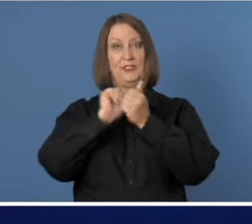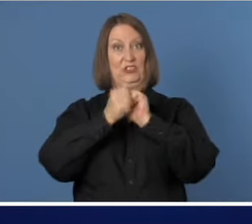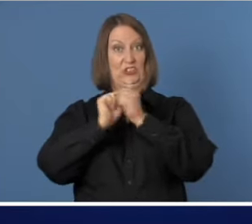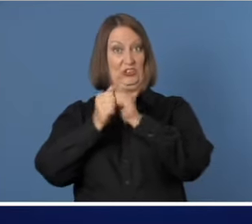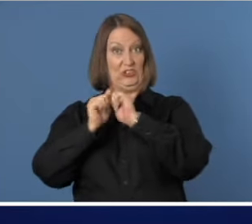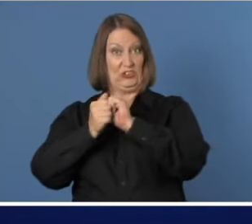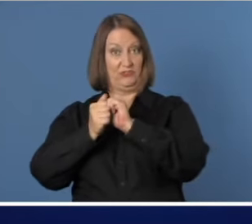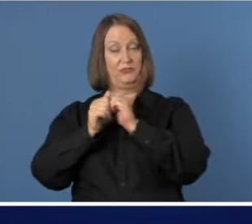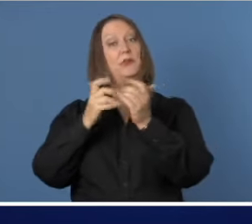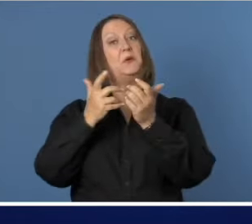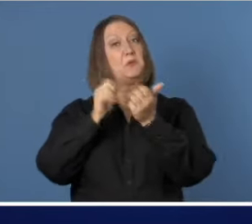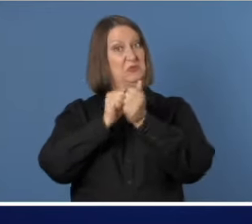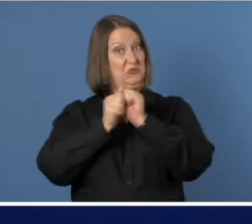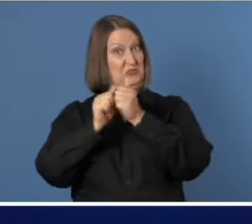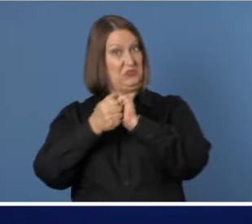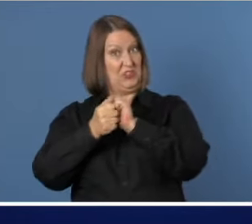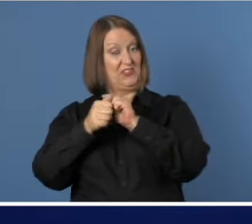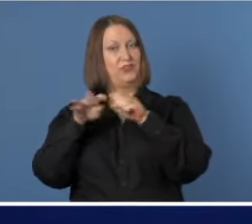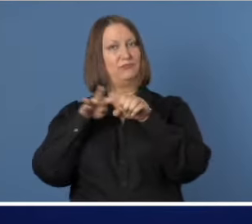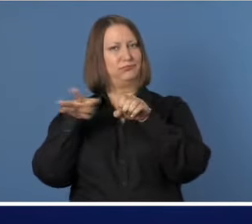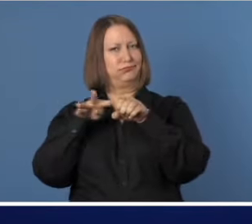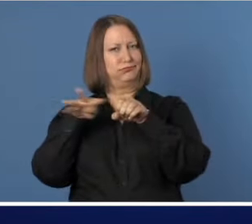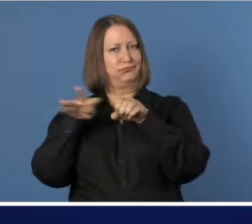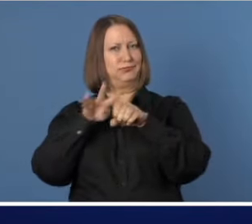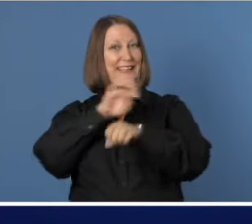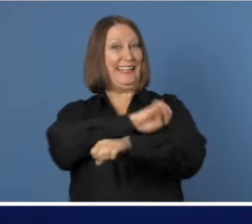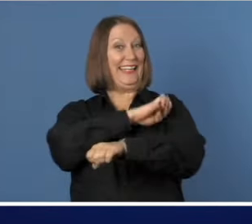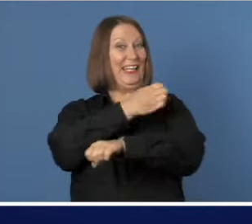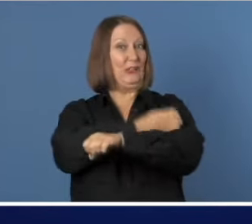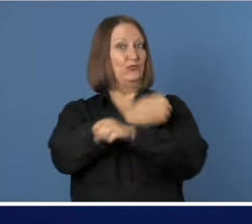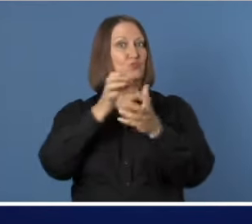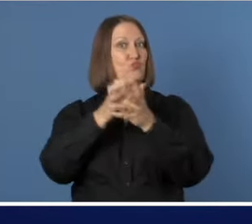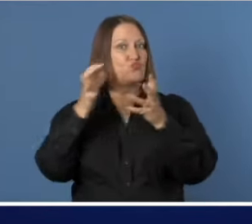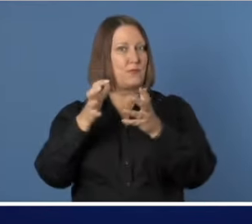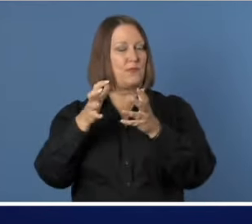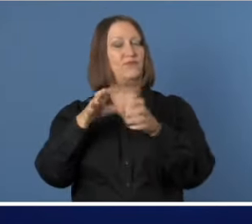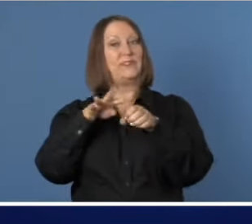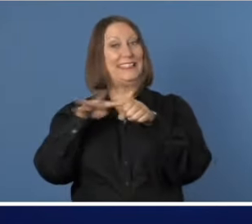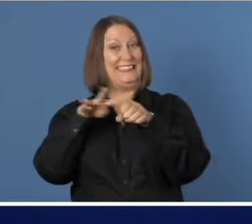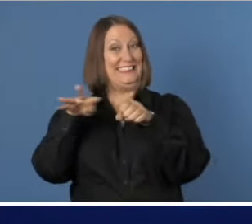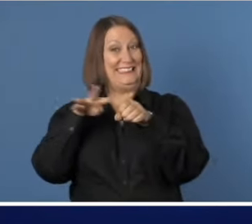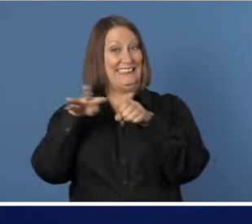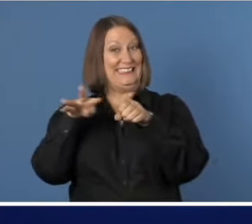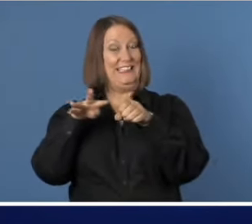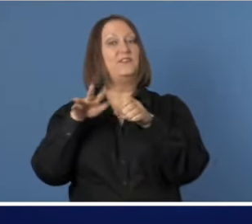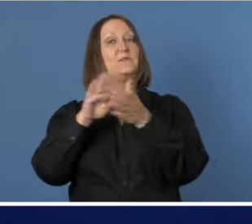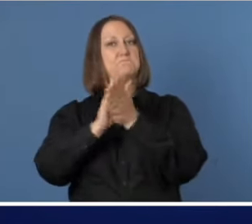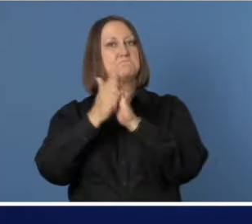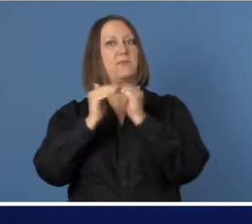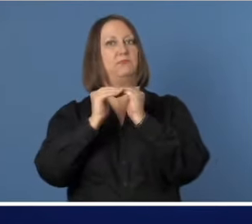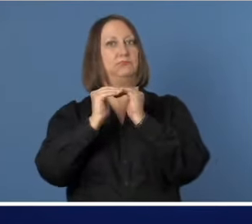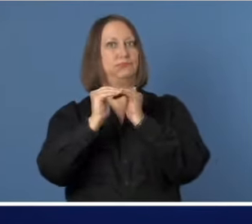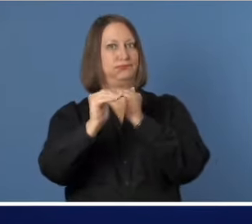An unstable atom gives off its excess energy until it becomes stable.